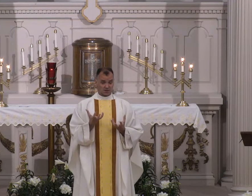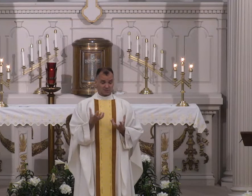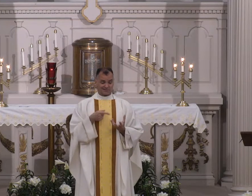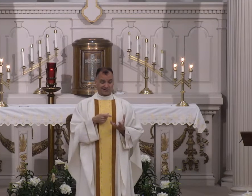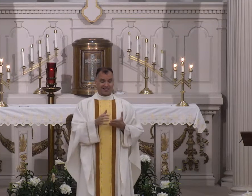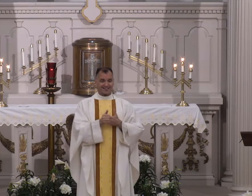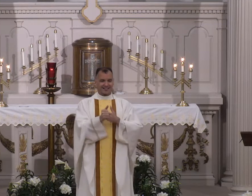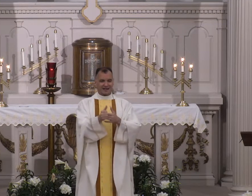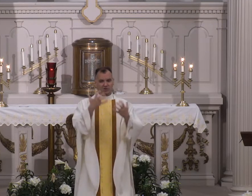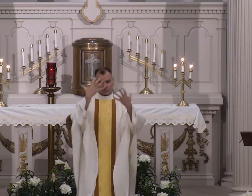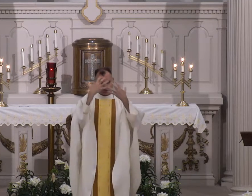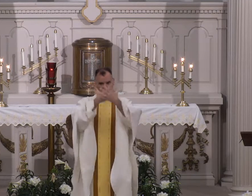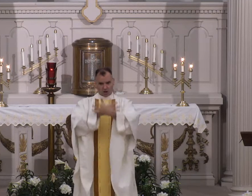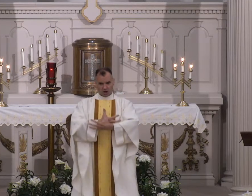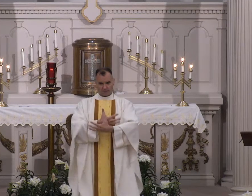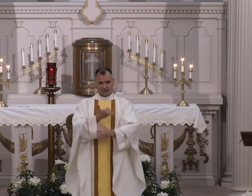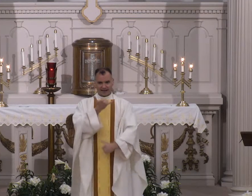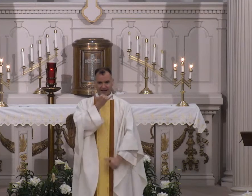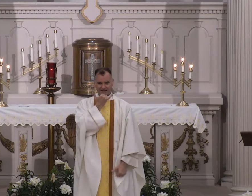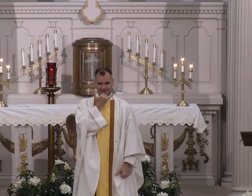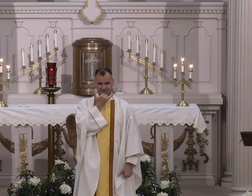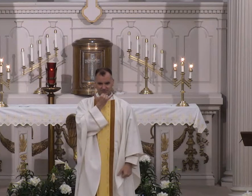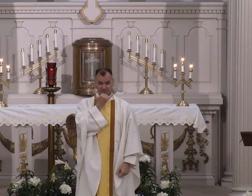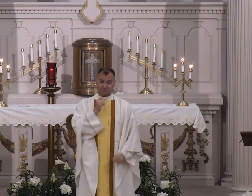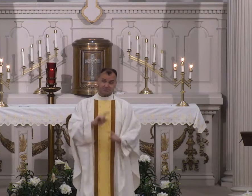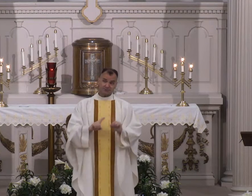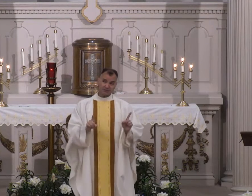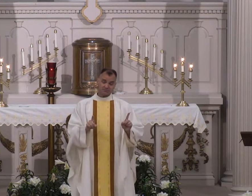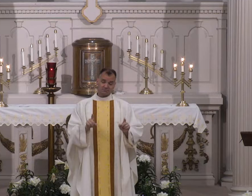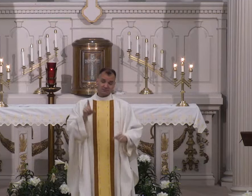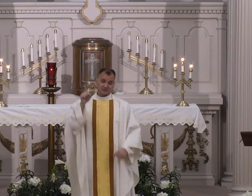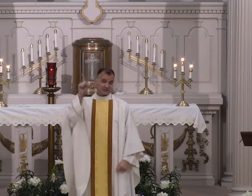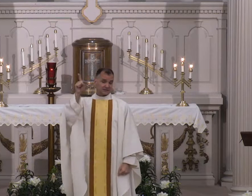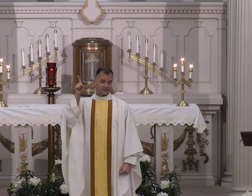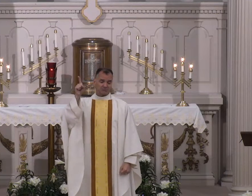Sometimes what we want, our will, leads to darkness.